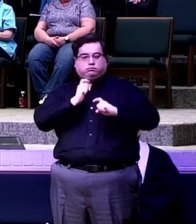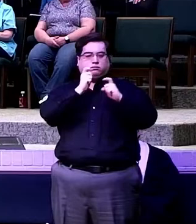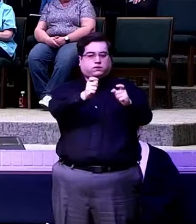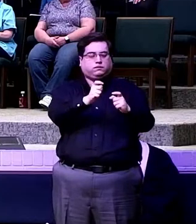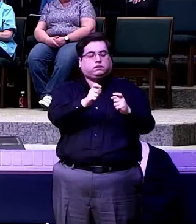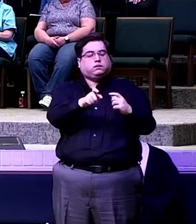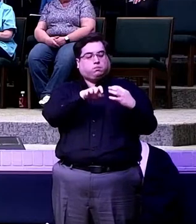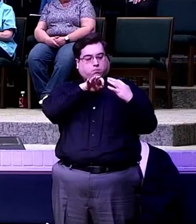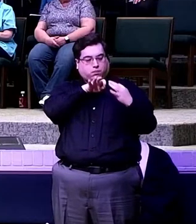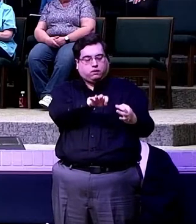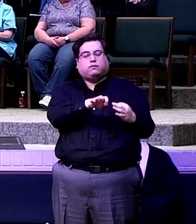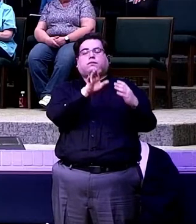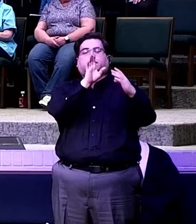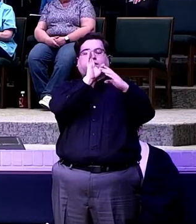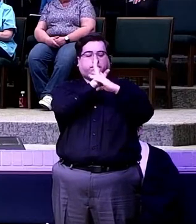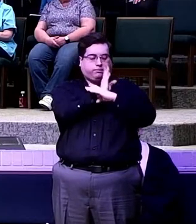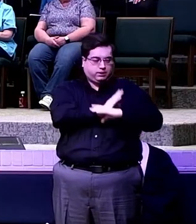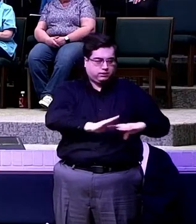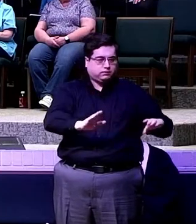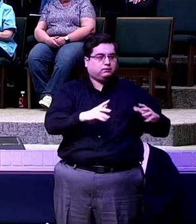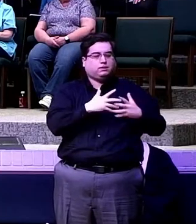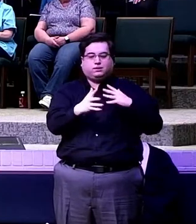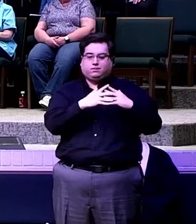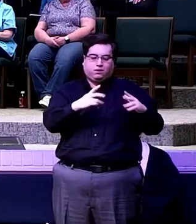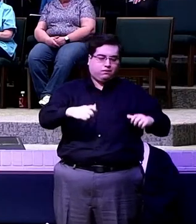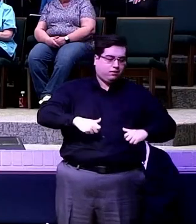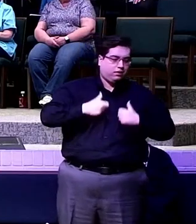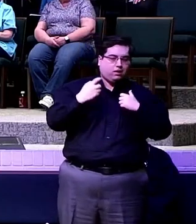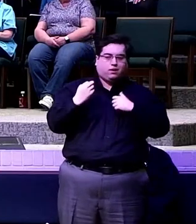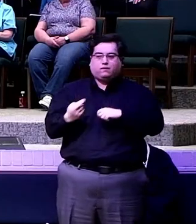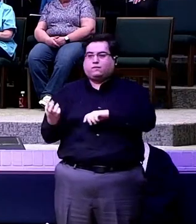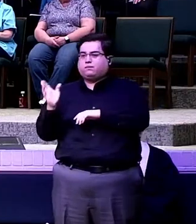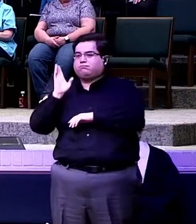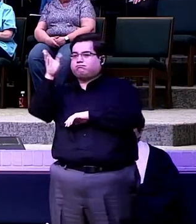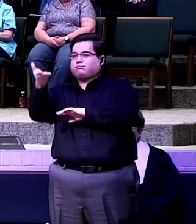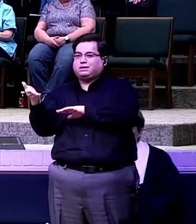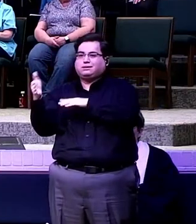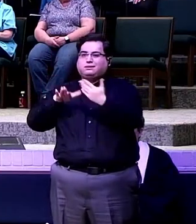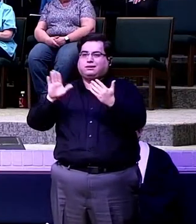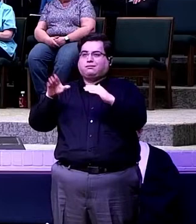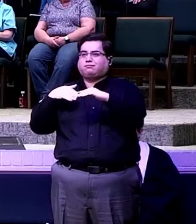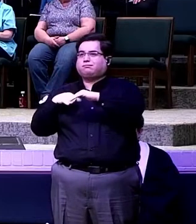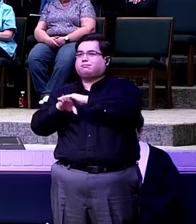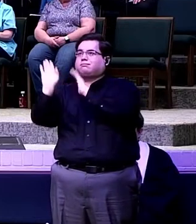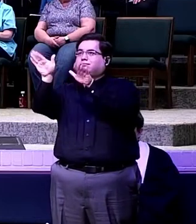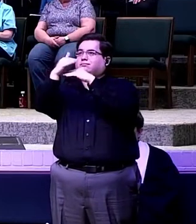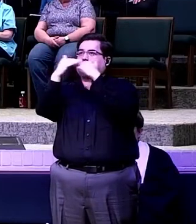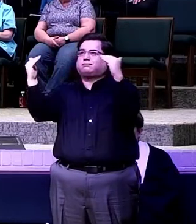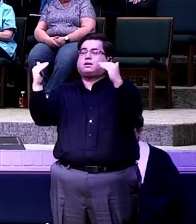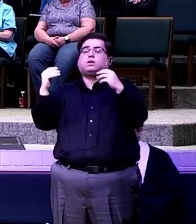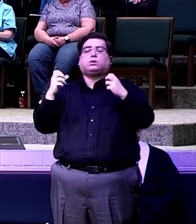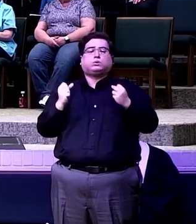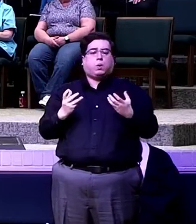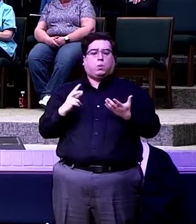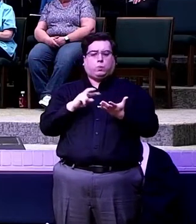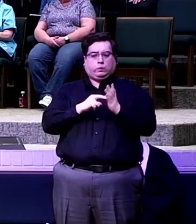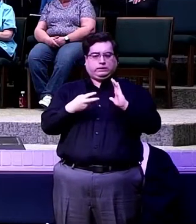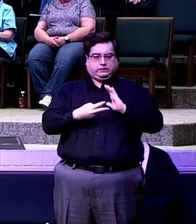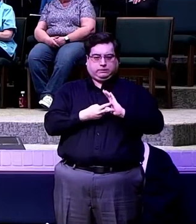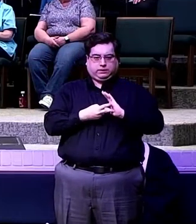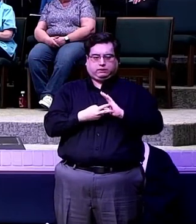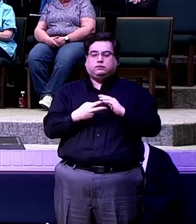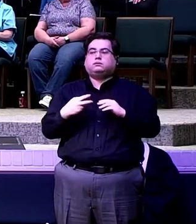perfect peace. So, what does it mean to know that we are invited